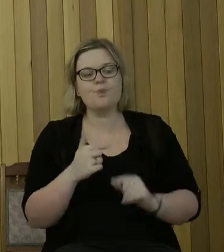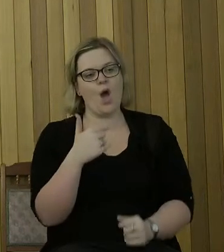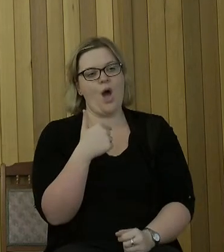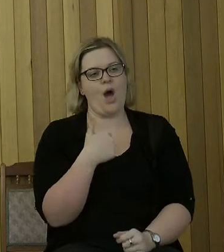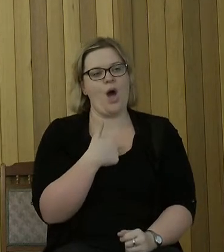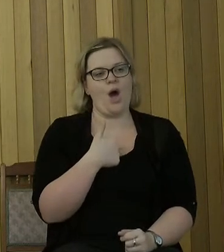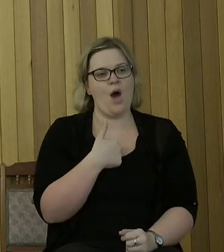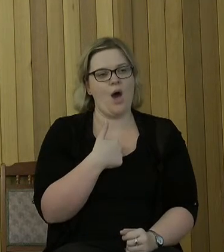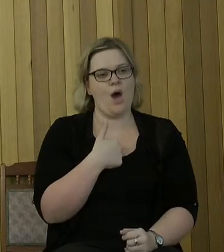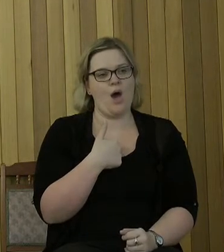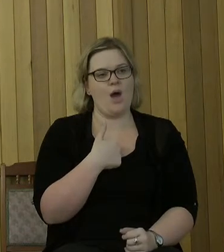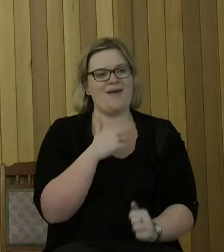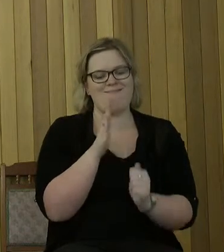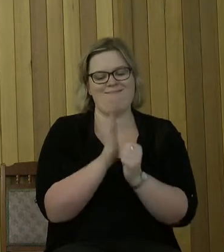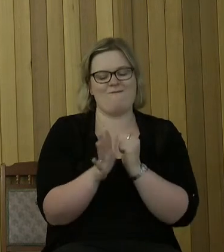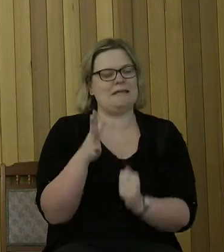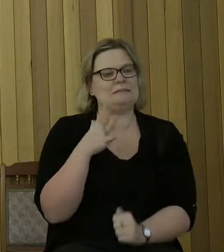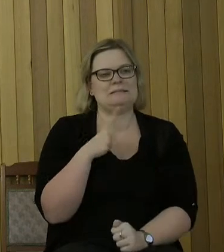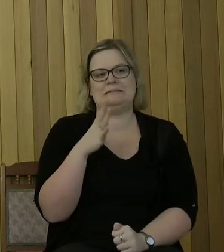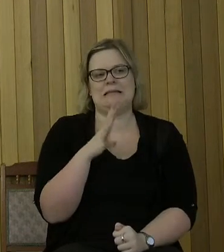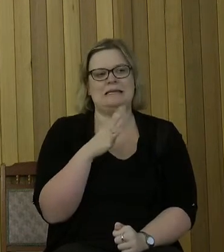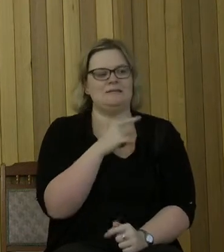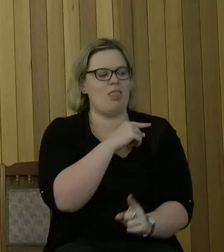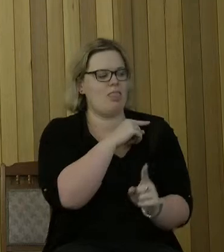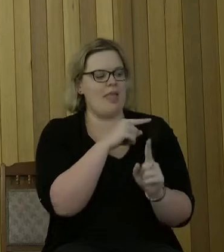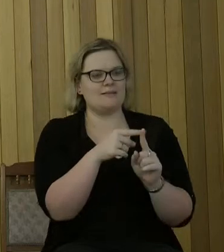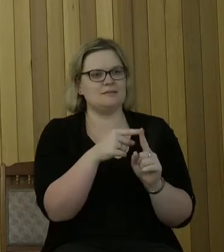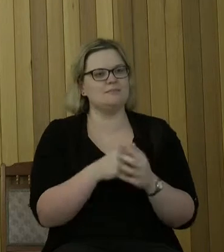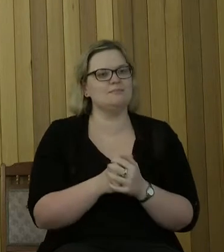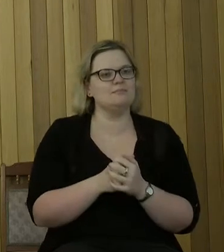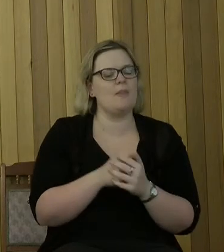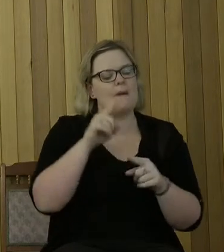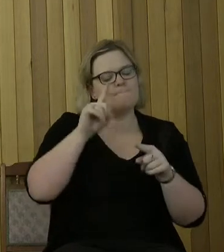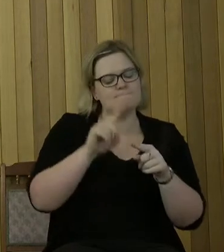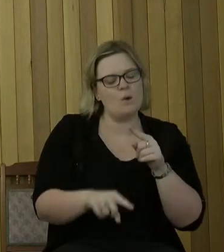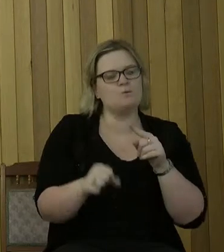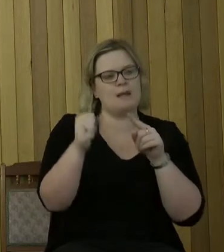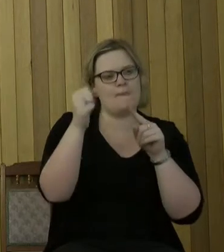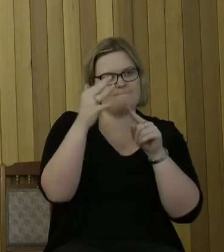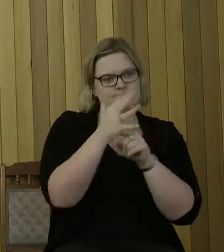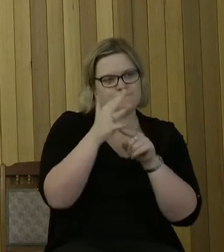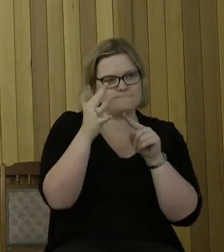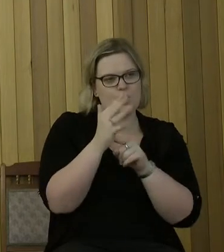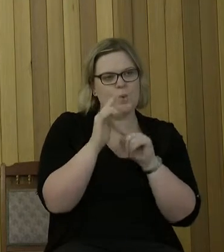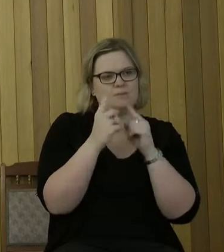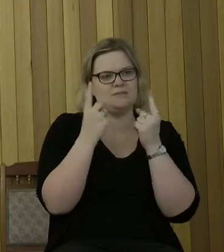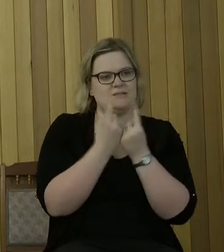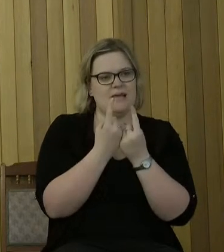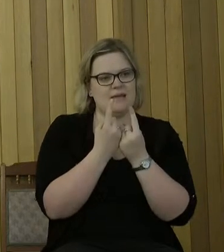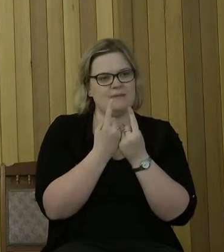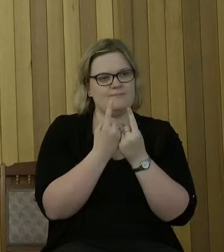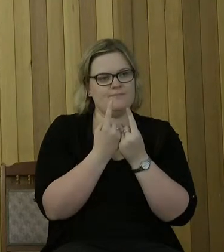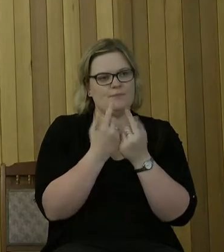I never knew you. The most important thing on that judgment